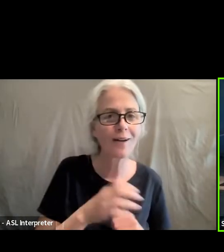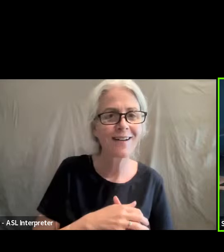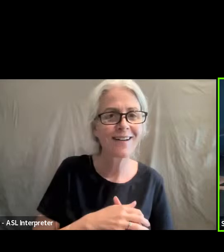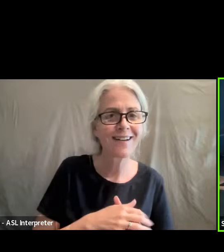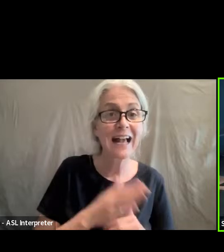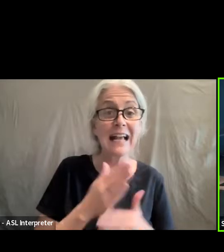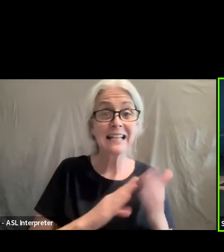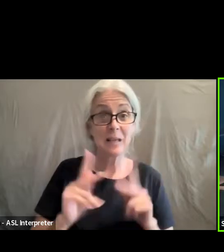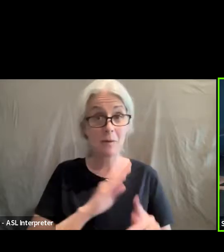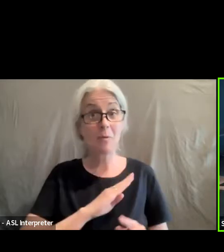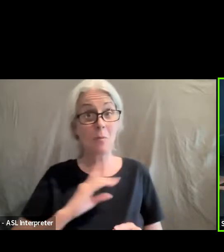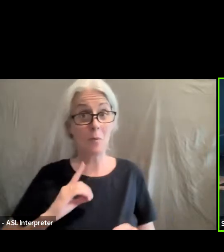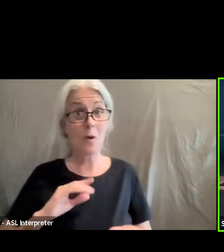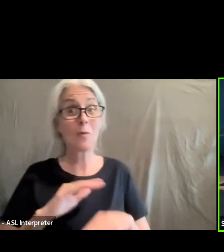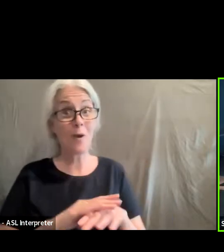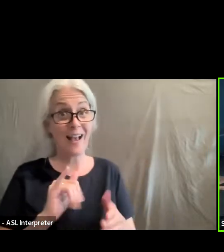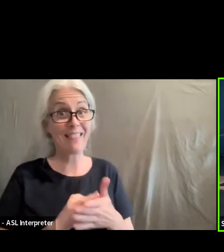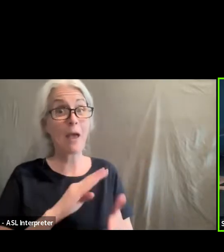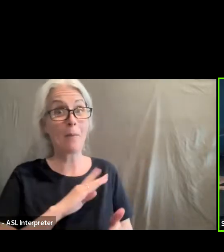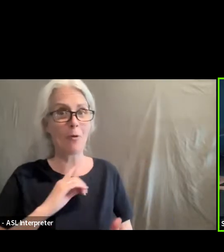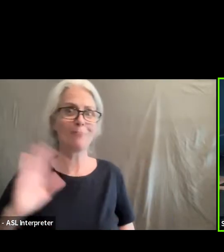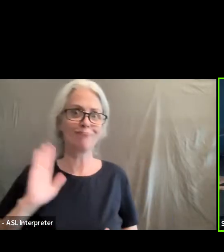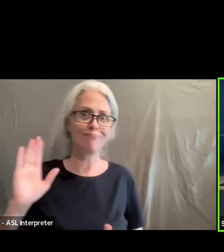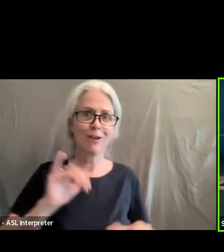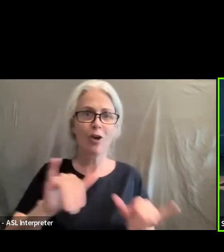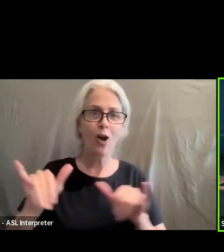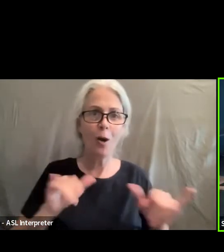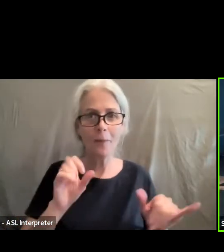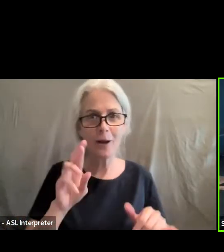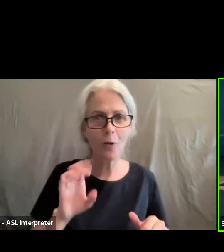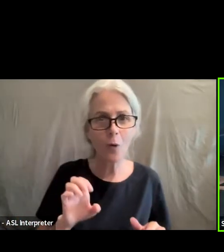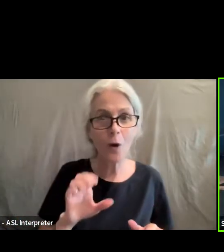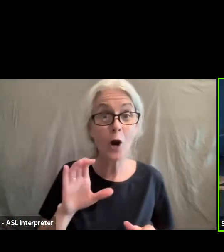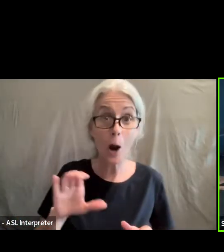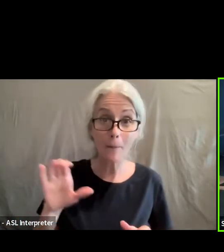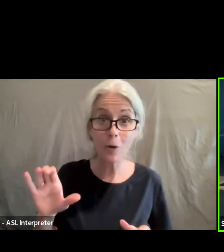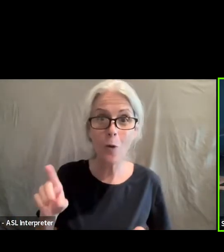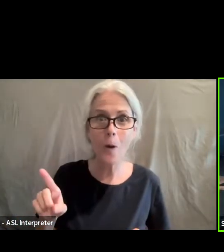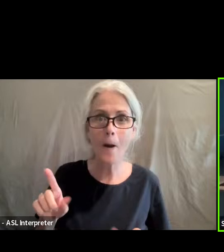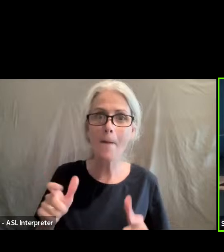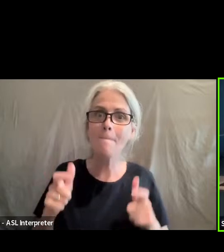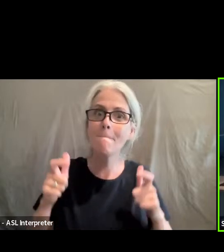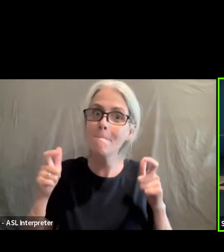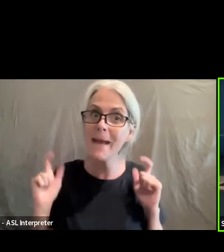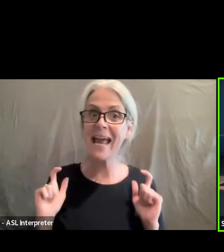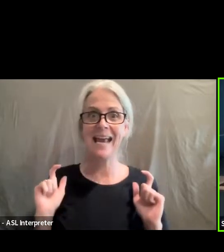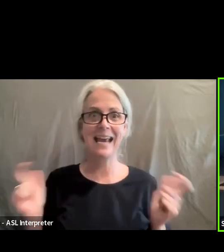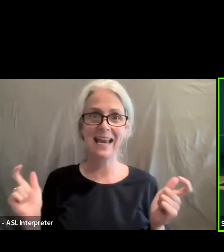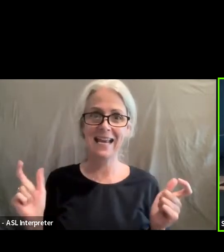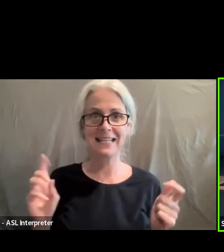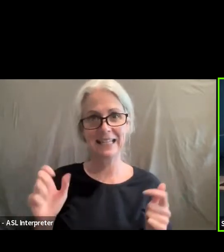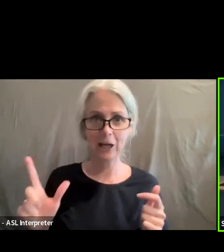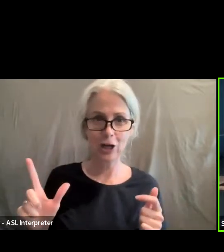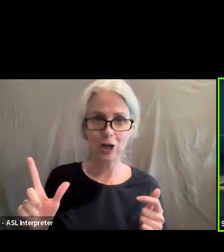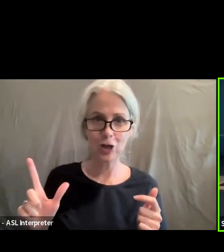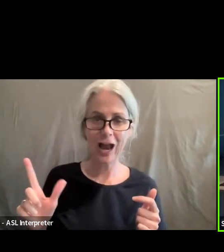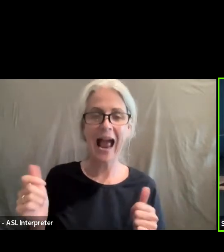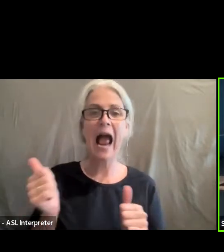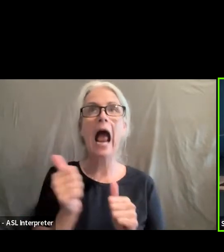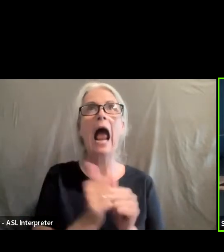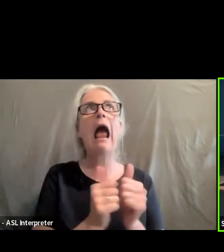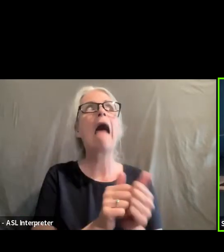on this board were on the board probably at the time of the Common Core. I mean, the Common Core was a big deal. Every